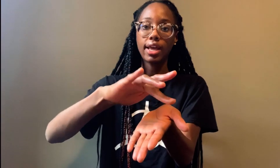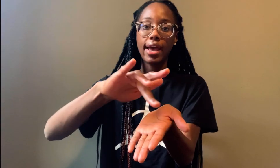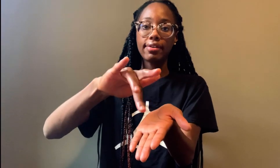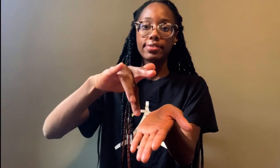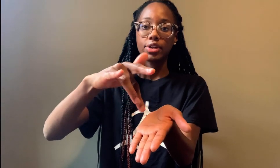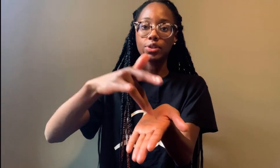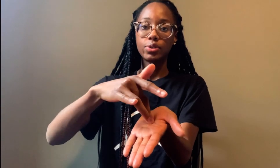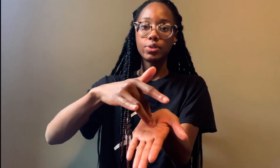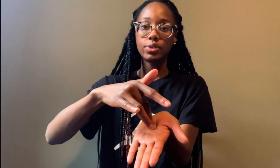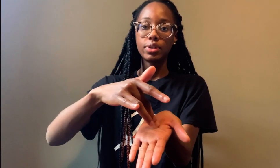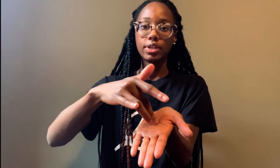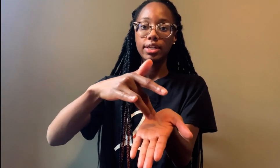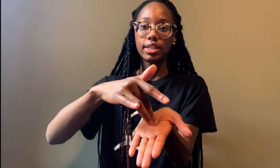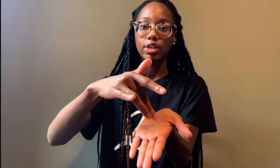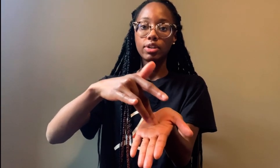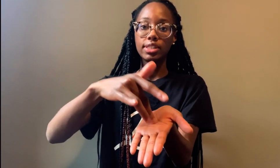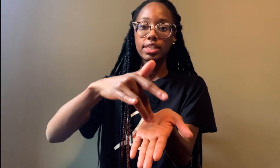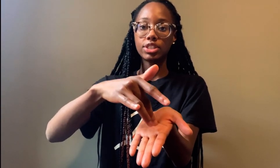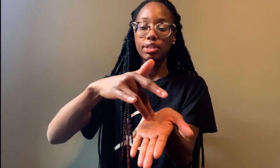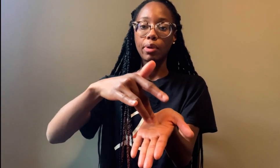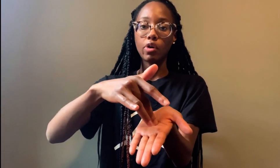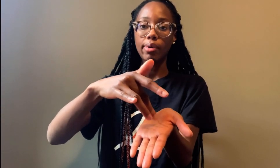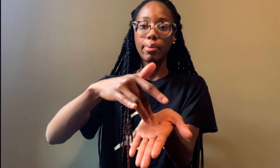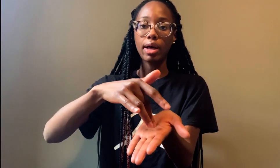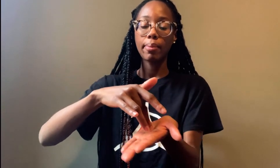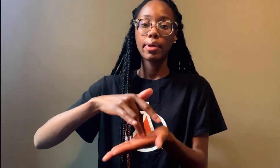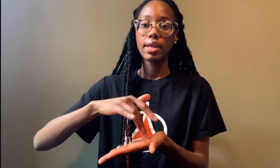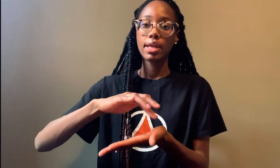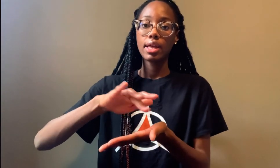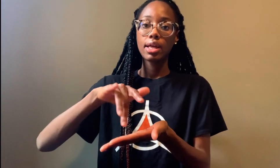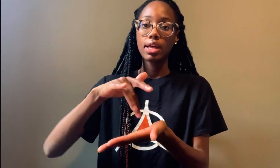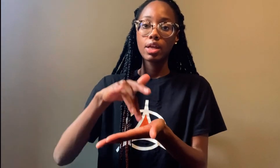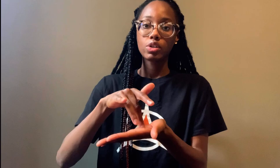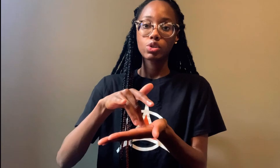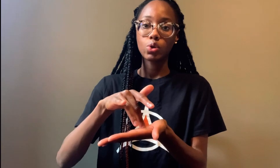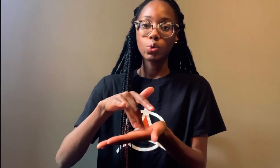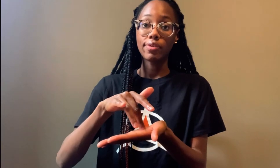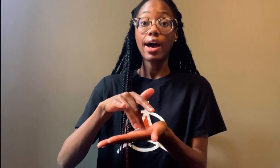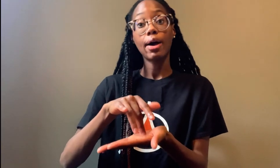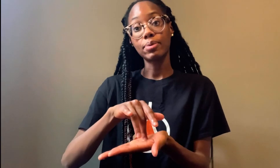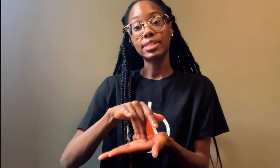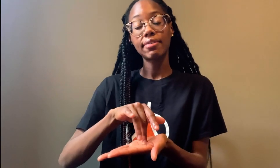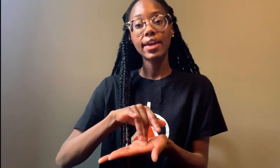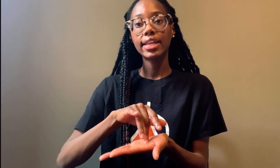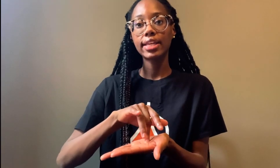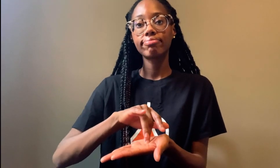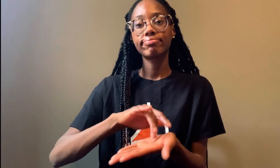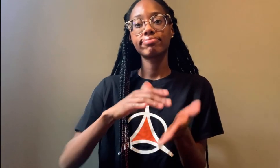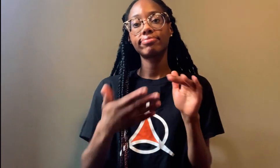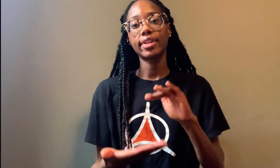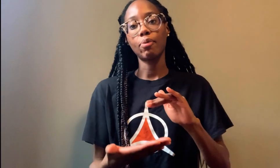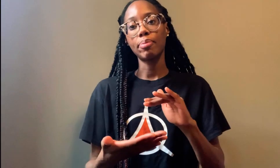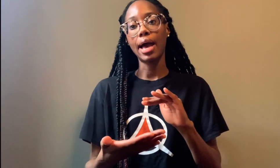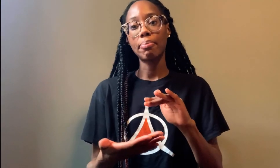half circle, literally touching the middle of my palm. School. If I was left-handed, it would be